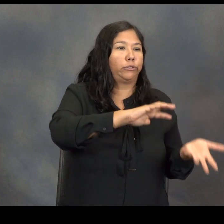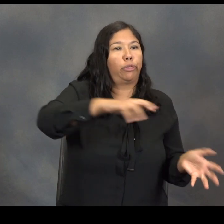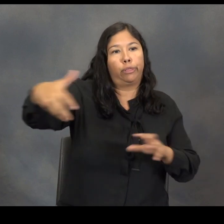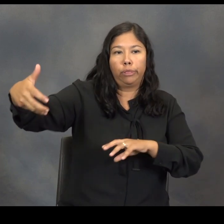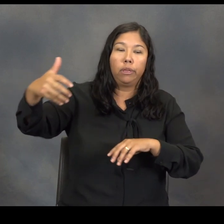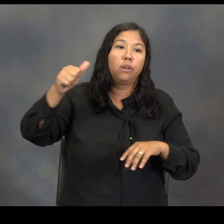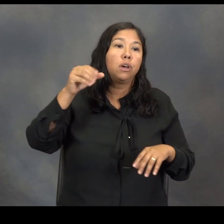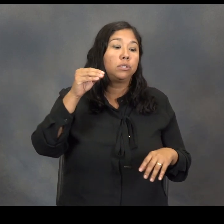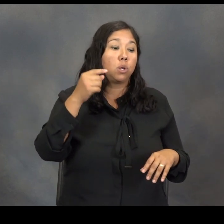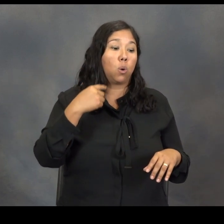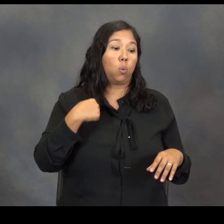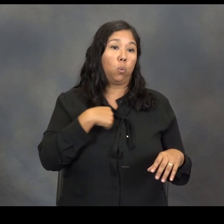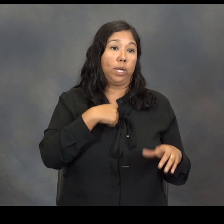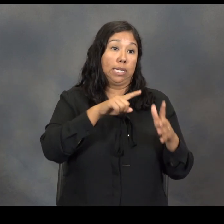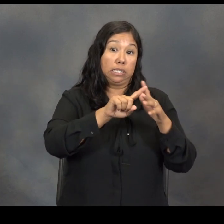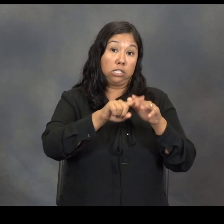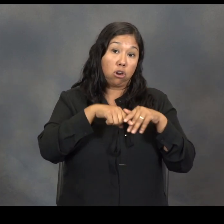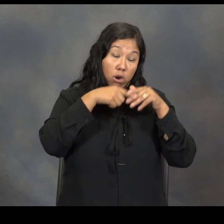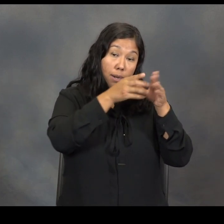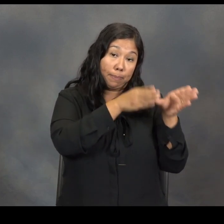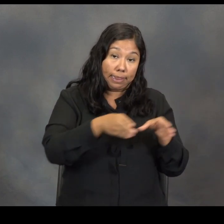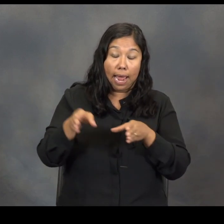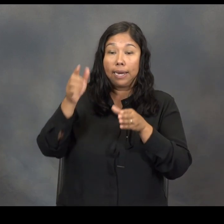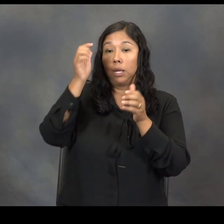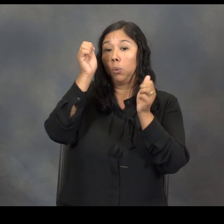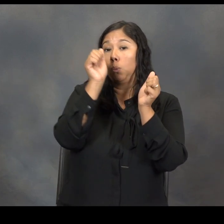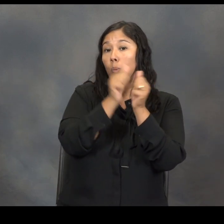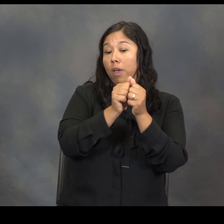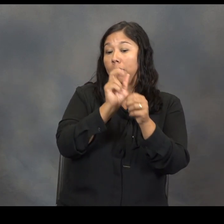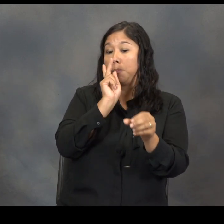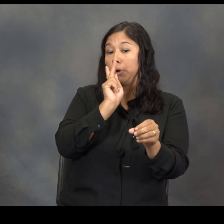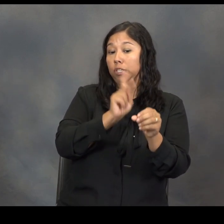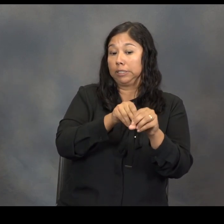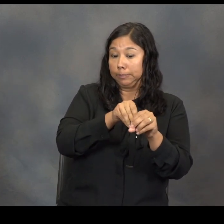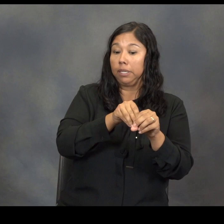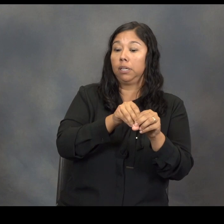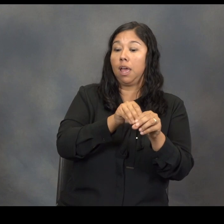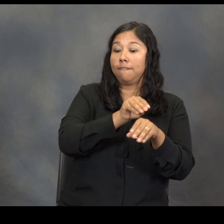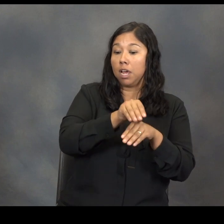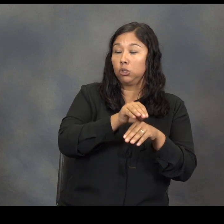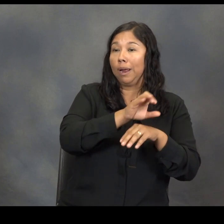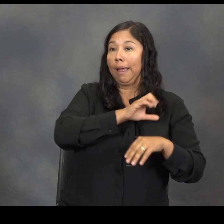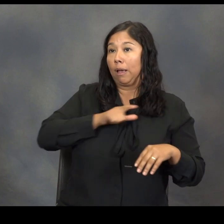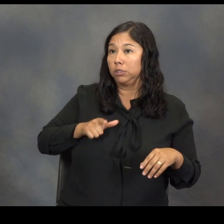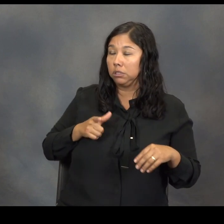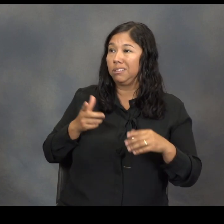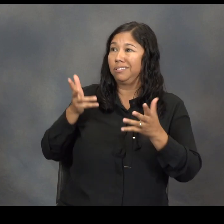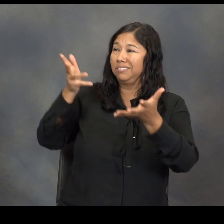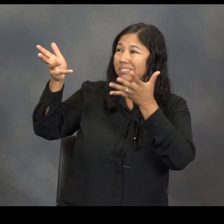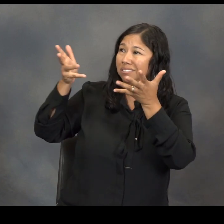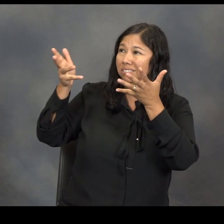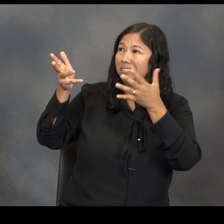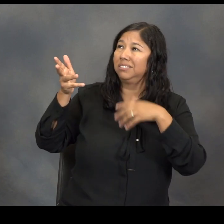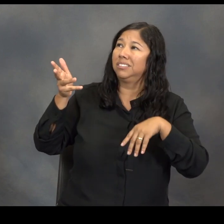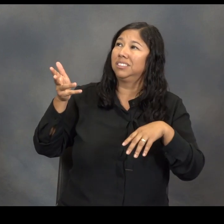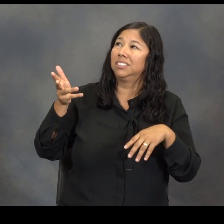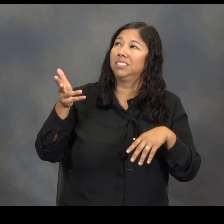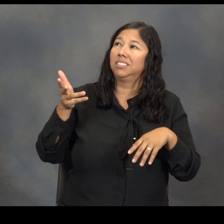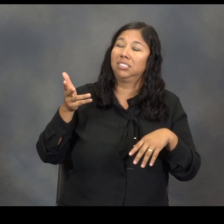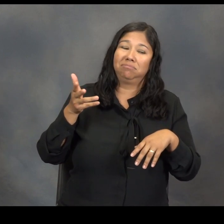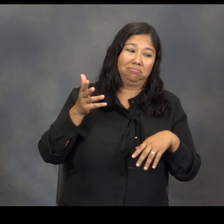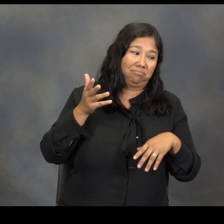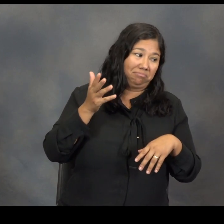We started doing some planning with our Participant Advisory Council here at Community Action and just started saying, like, what do you need? What's out